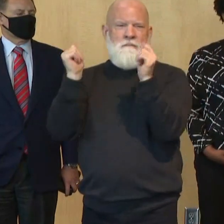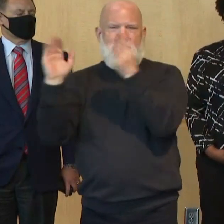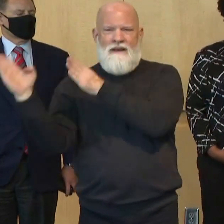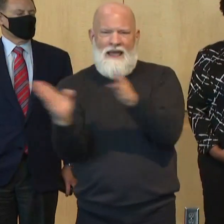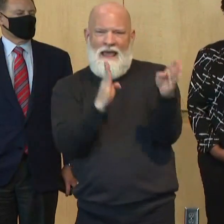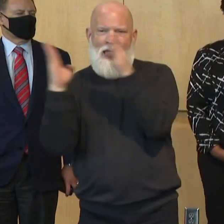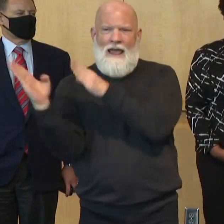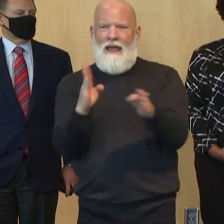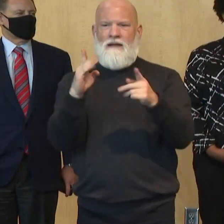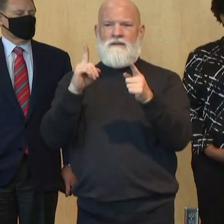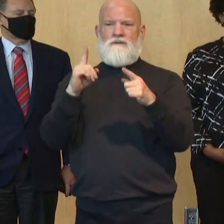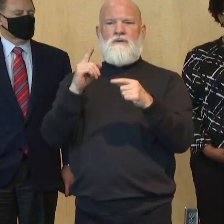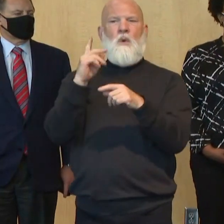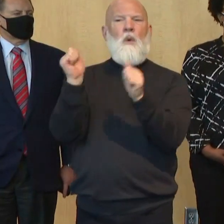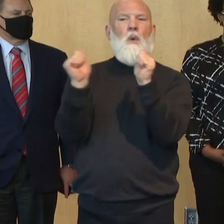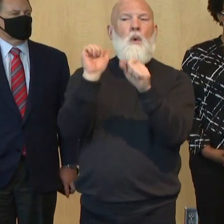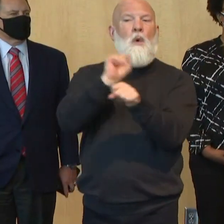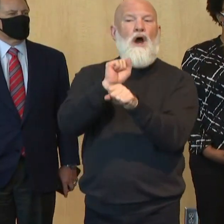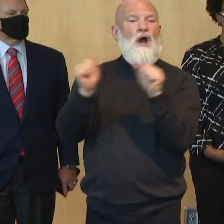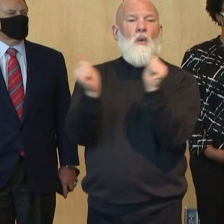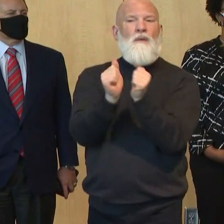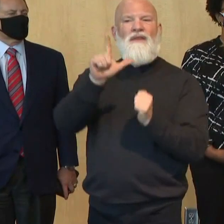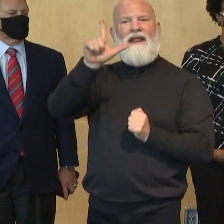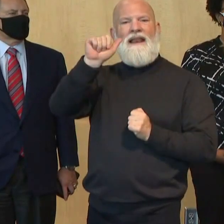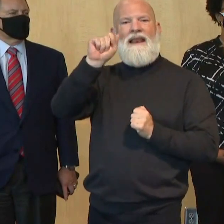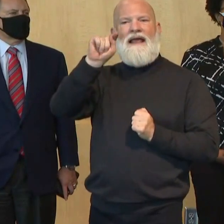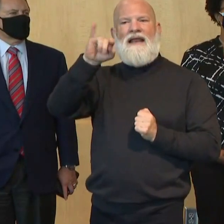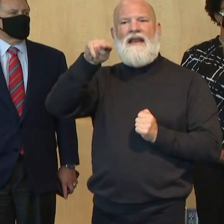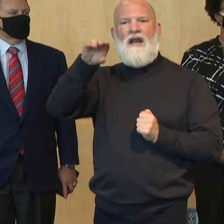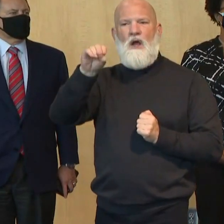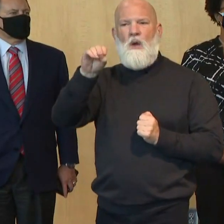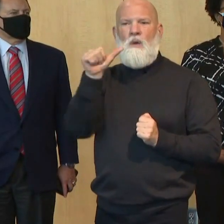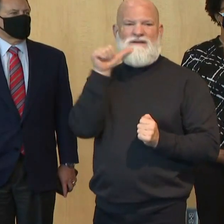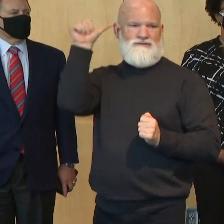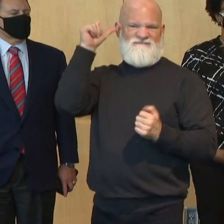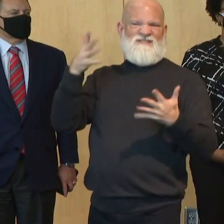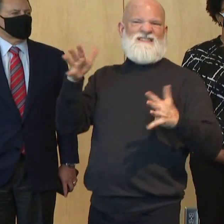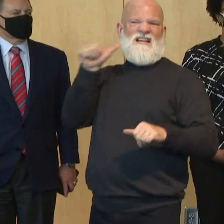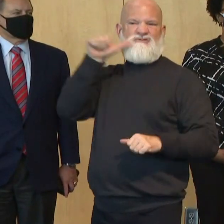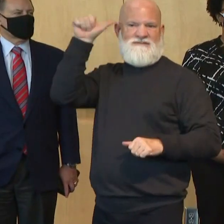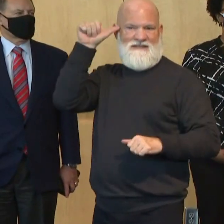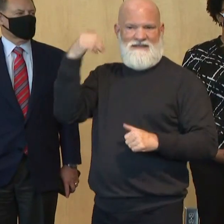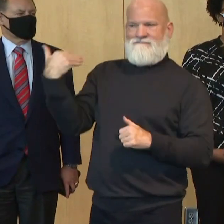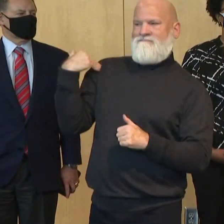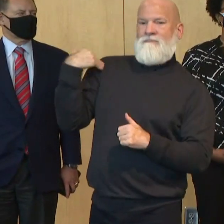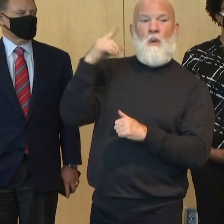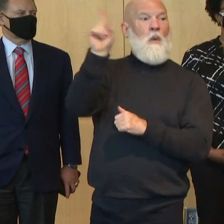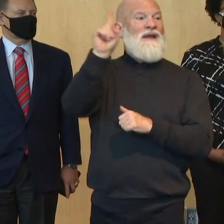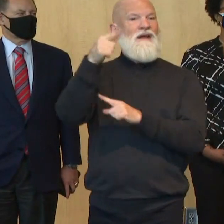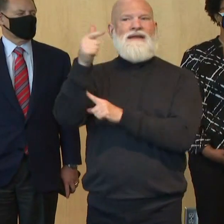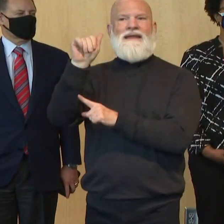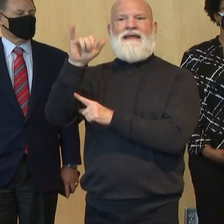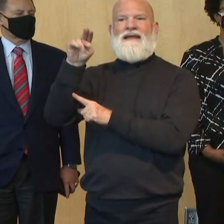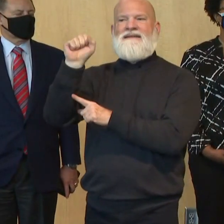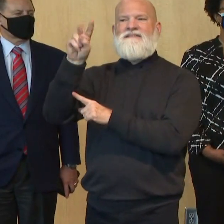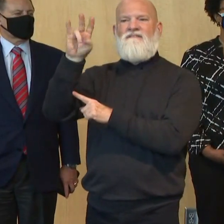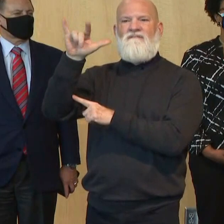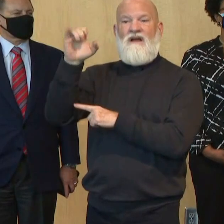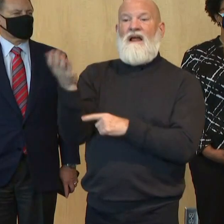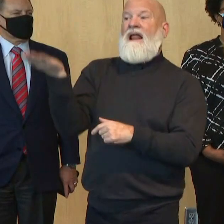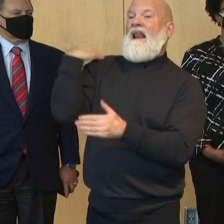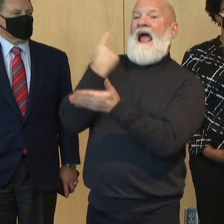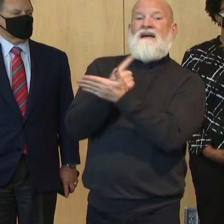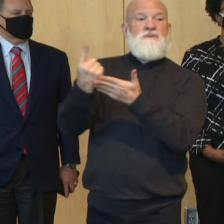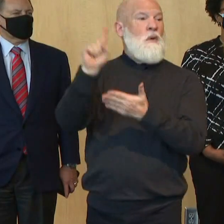with the Latino community. As you all remember, we were at Morehouse School of Medicine last week, and we're going to continue to focus on areas. I mean, one